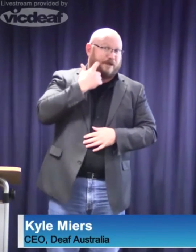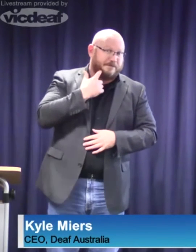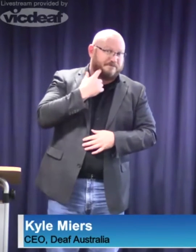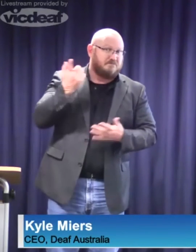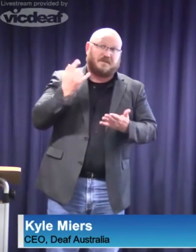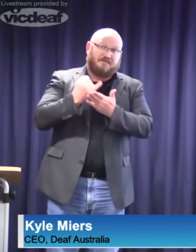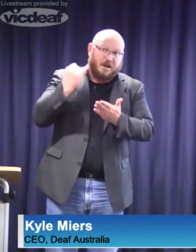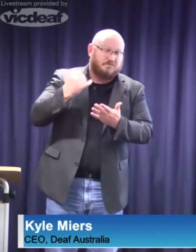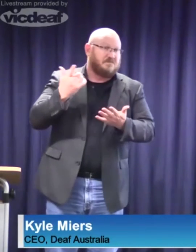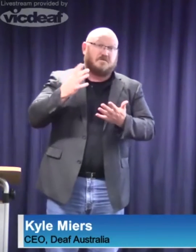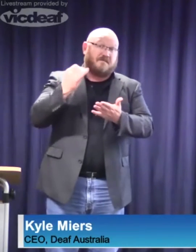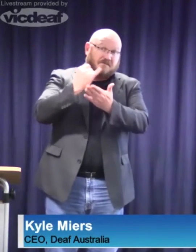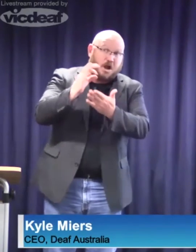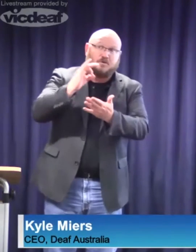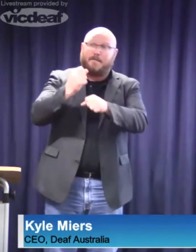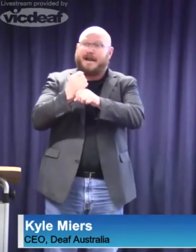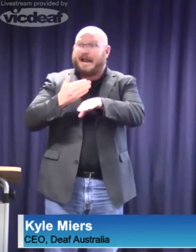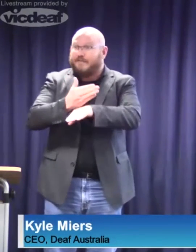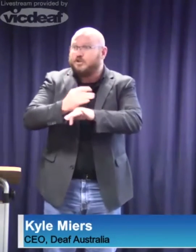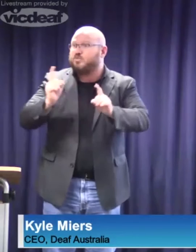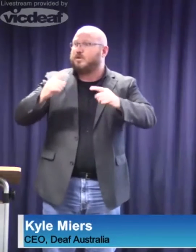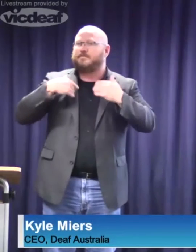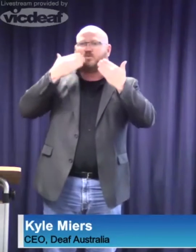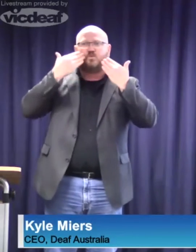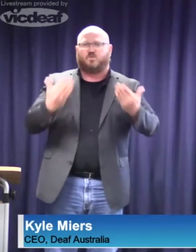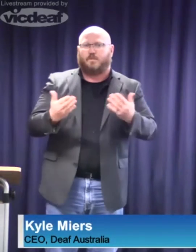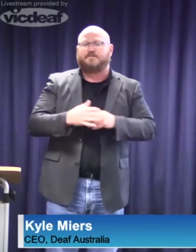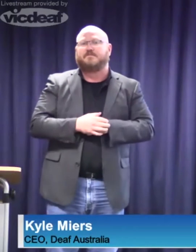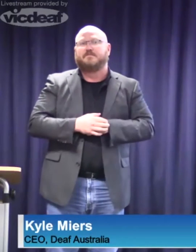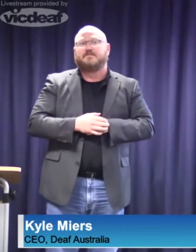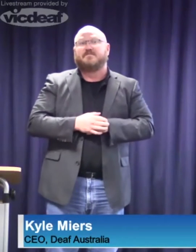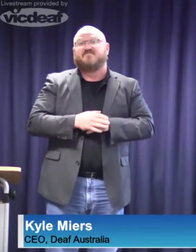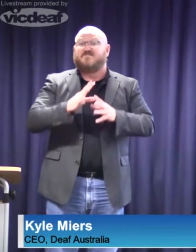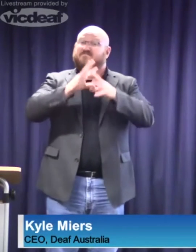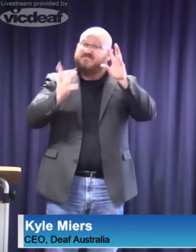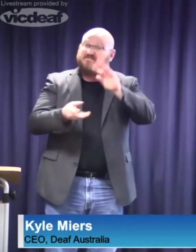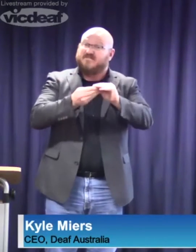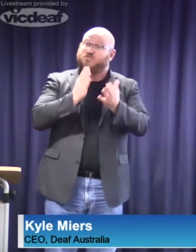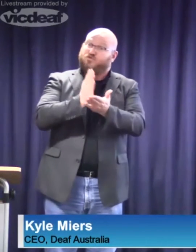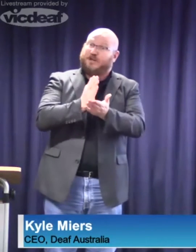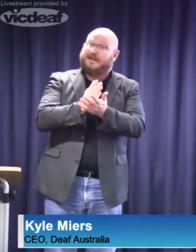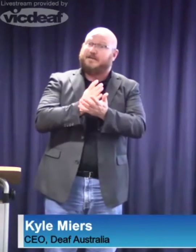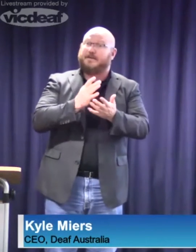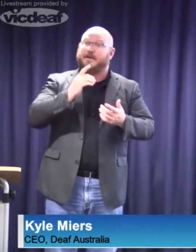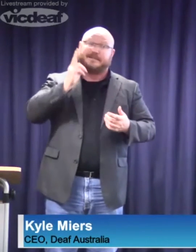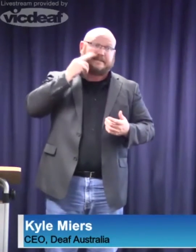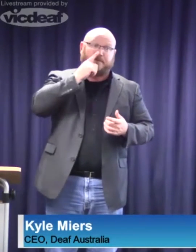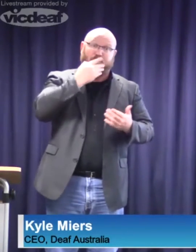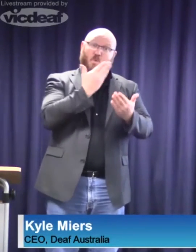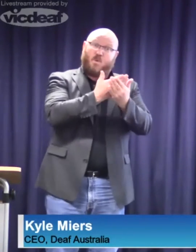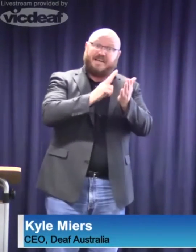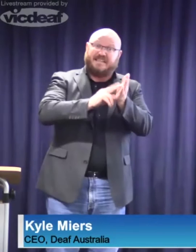providing information in Auslan. I've tried, they failed. Whether they're not making an effort or lack of resources, I do not know the reason,